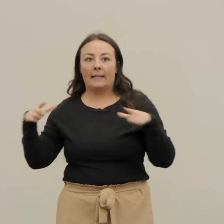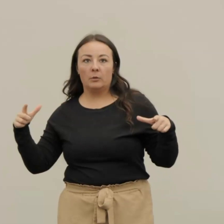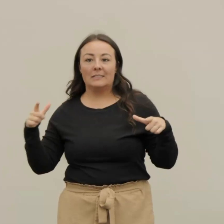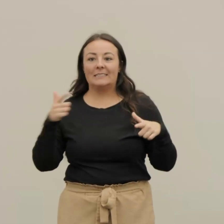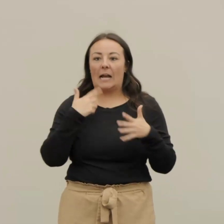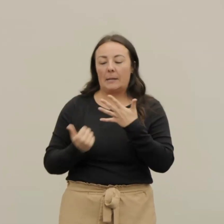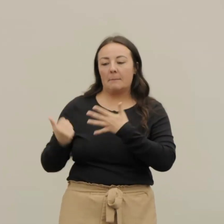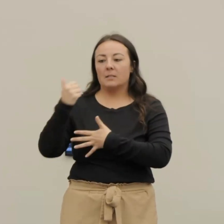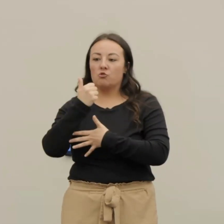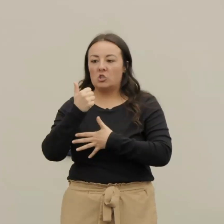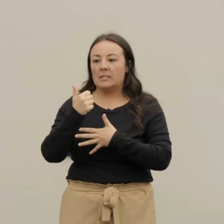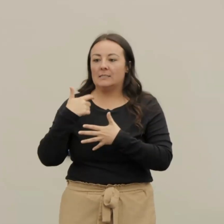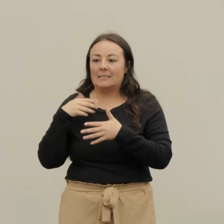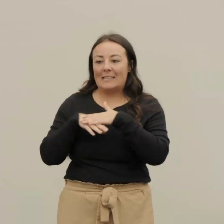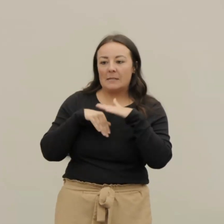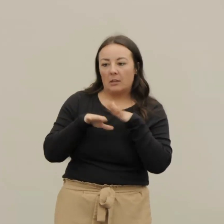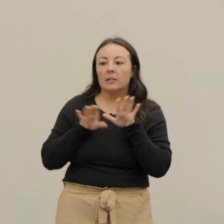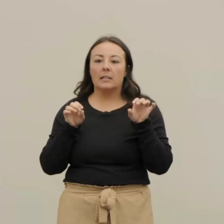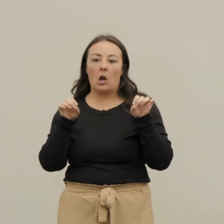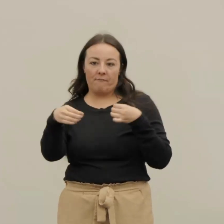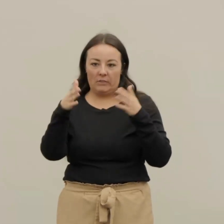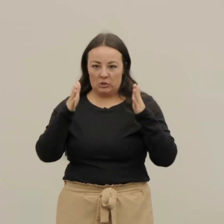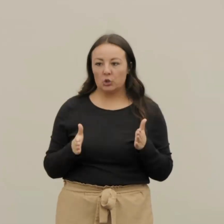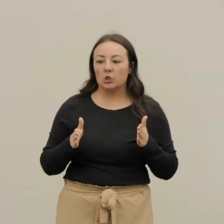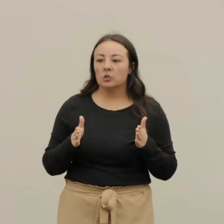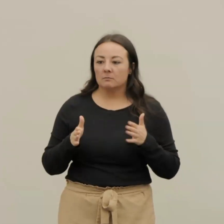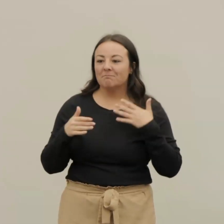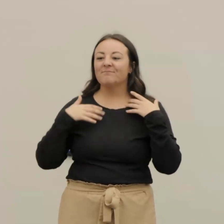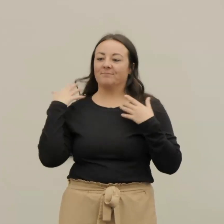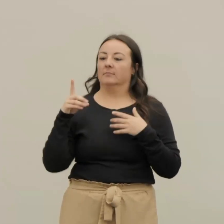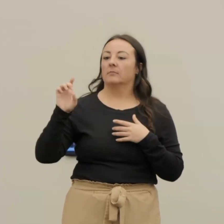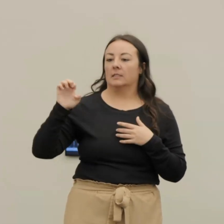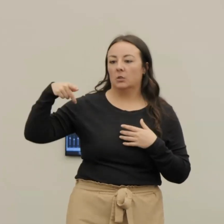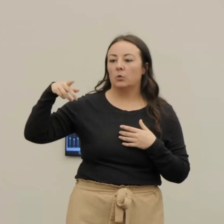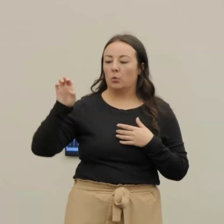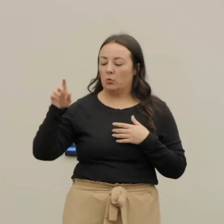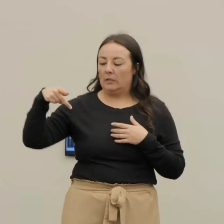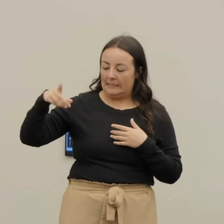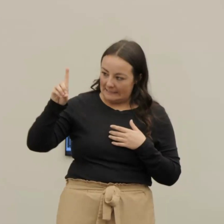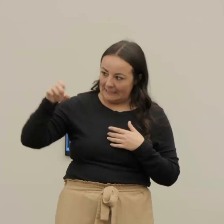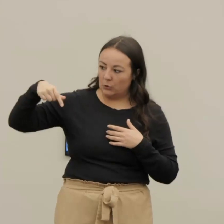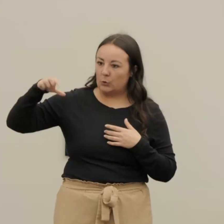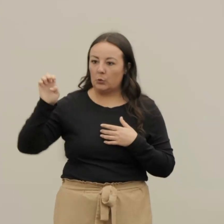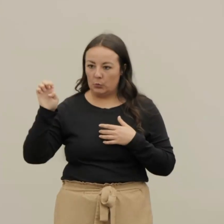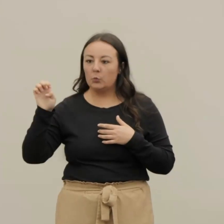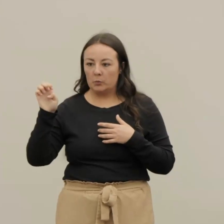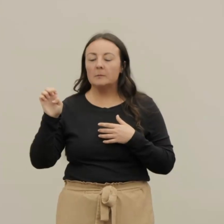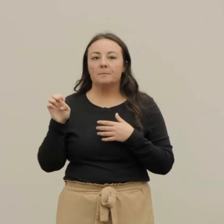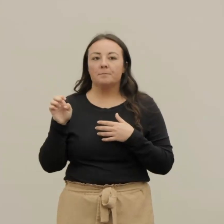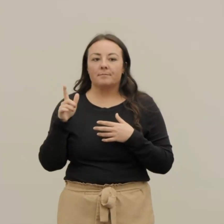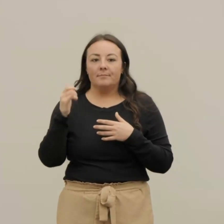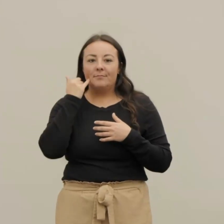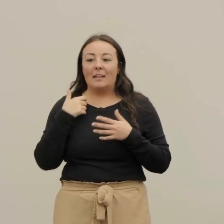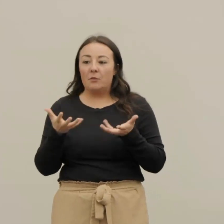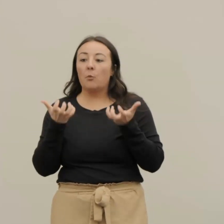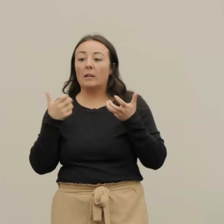Accessibility Officer at DeQ, and I've been doing this digital accessibility thing since the 90s. If you want to hear more, buy me whiskey.